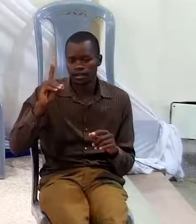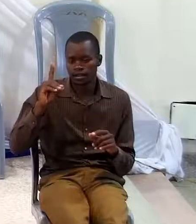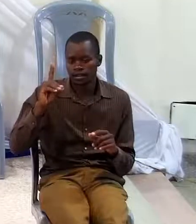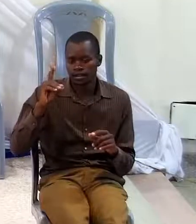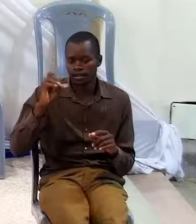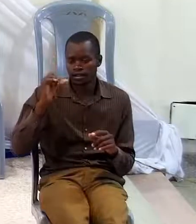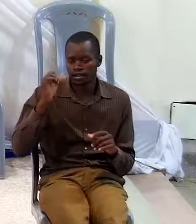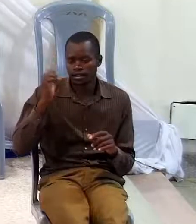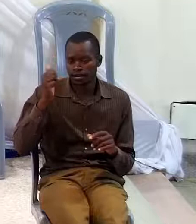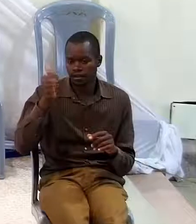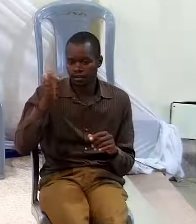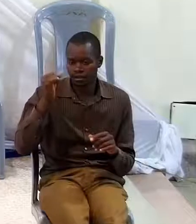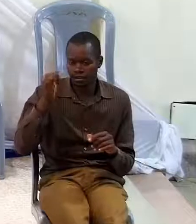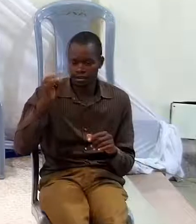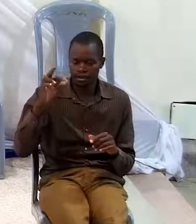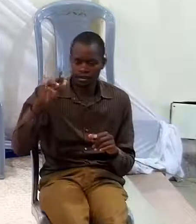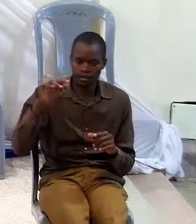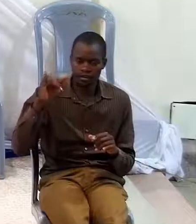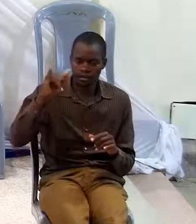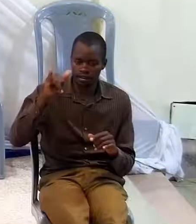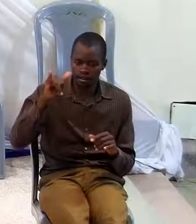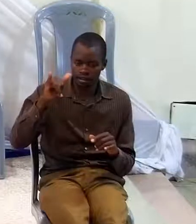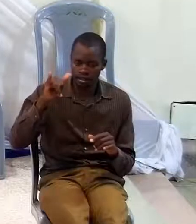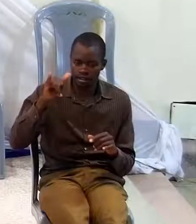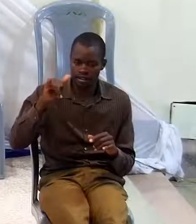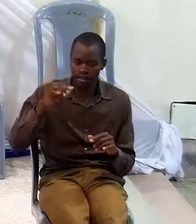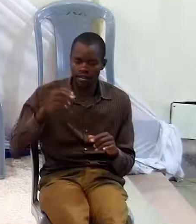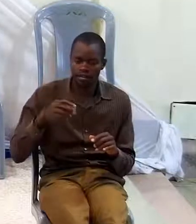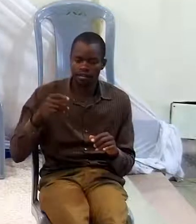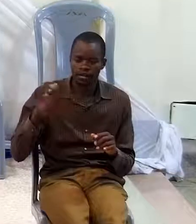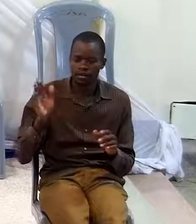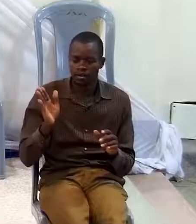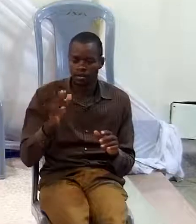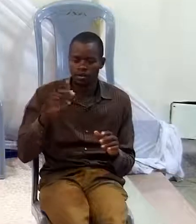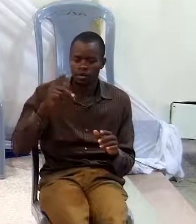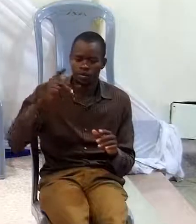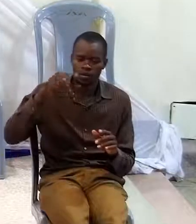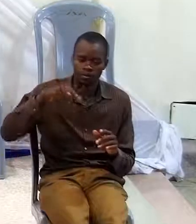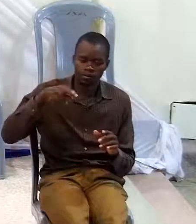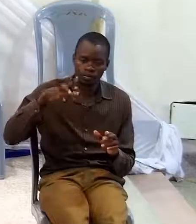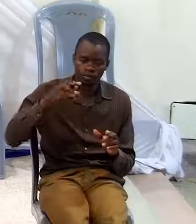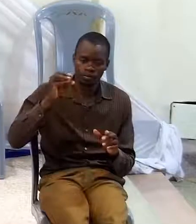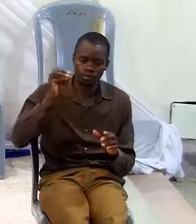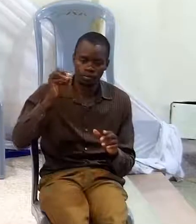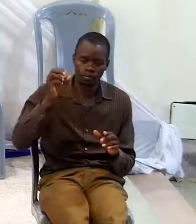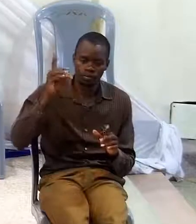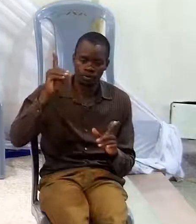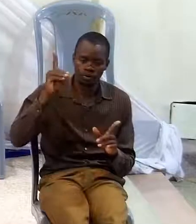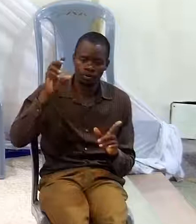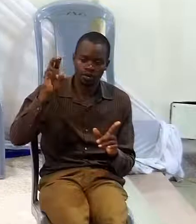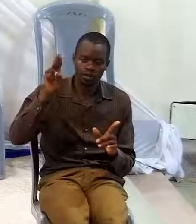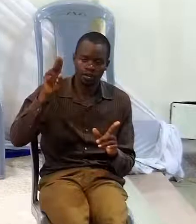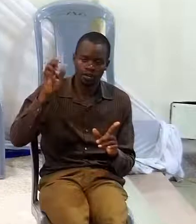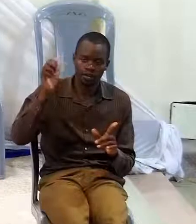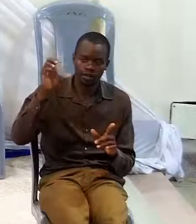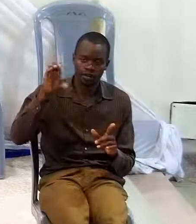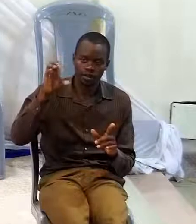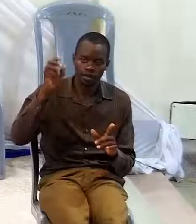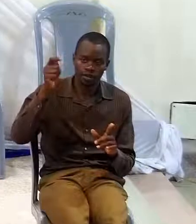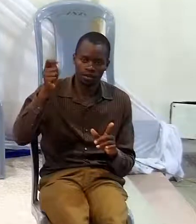for example, the yogurt, the mala, they have some, we call them